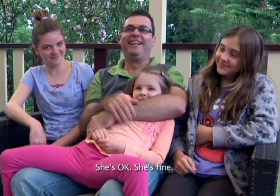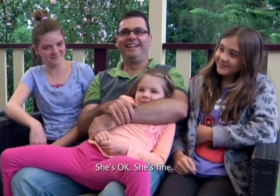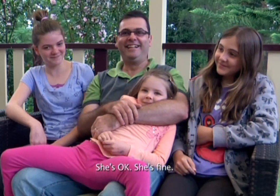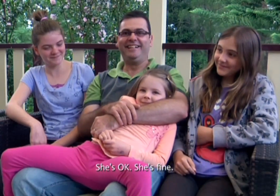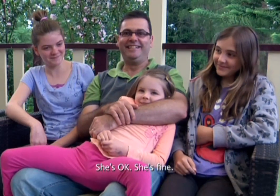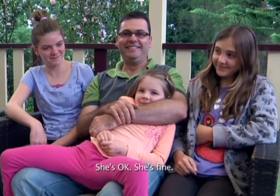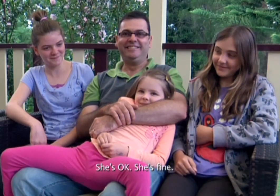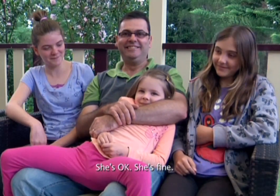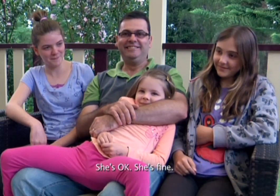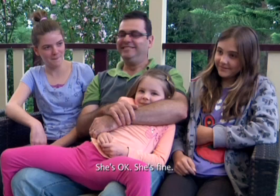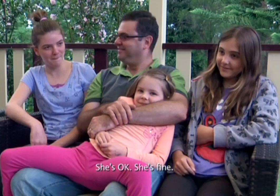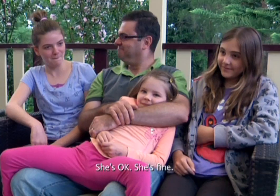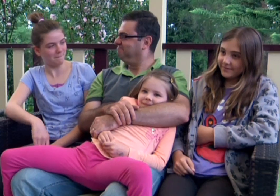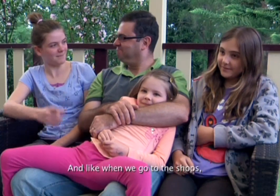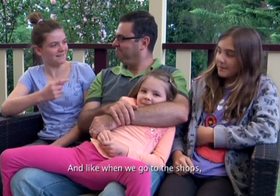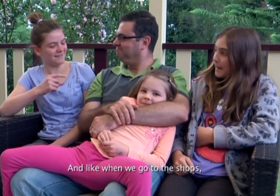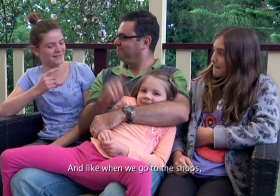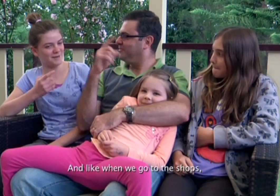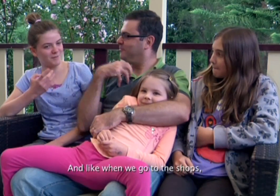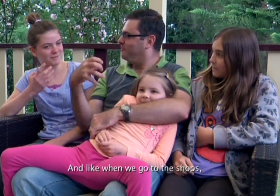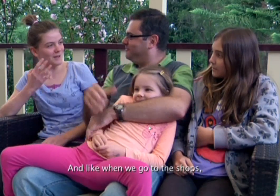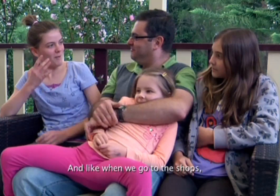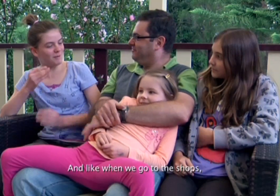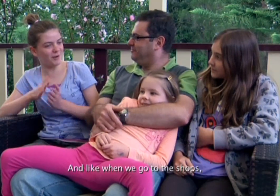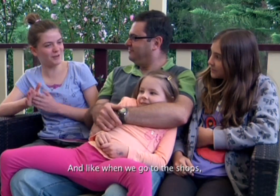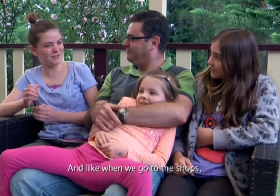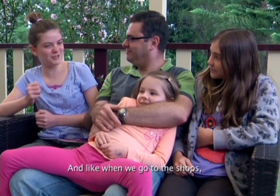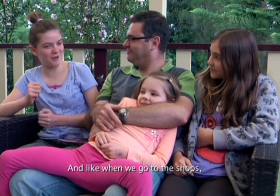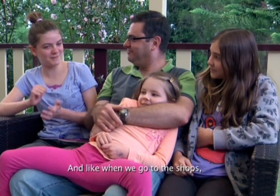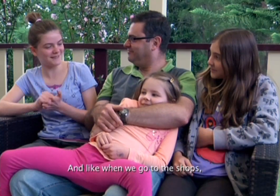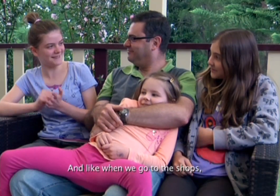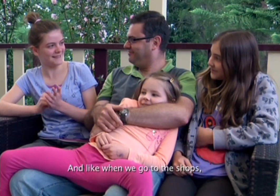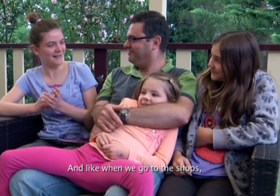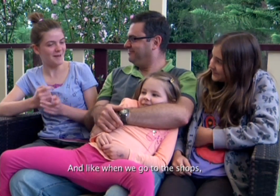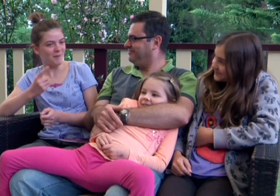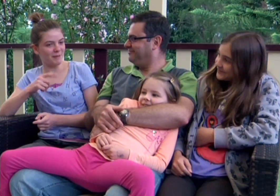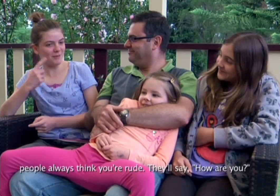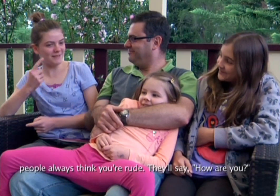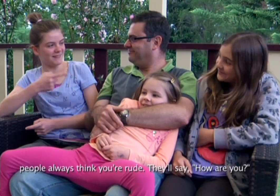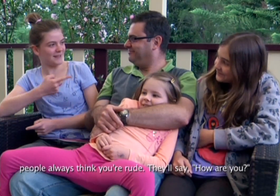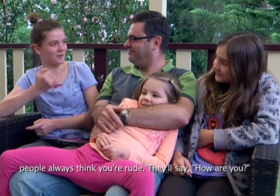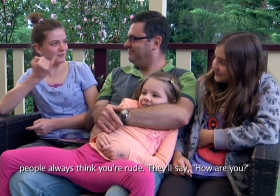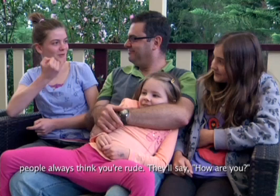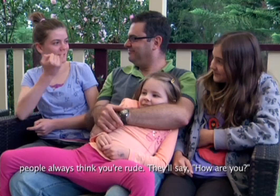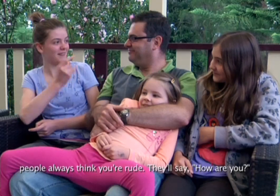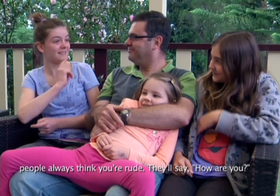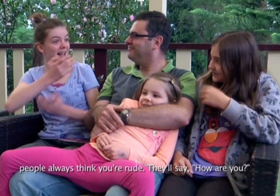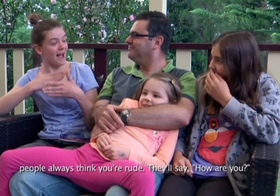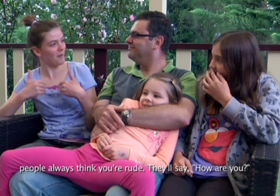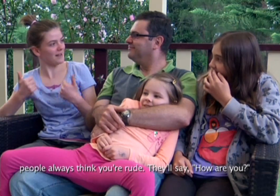fine. And like when we go to the shops, people always think you're rude. They'll say, "How are you?"